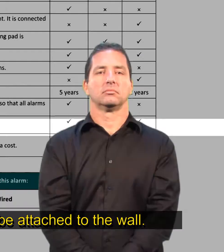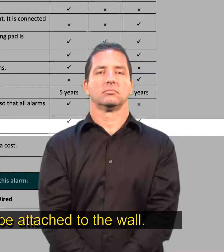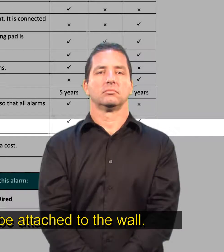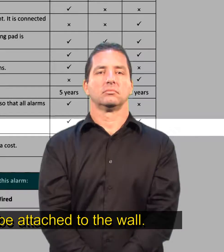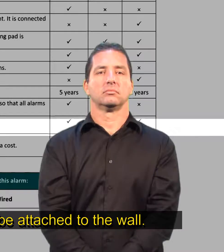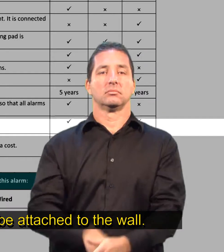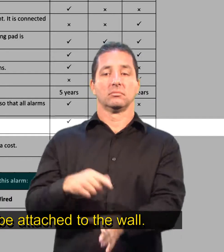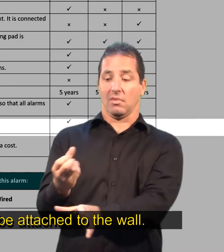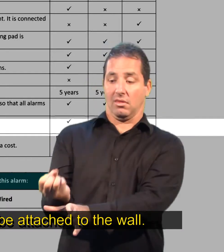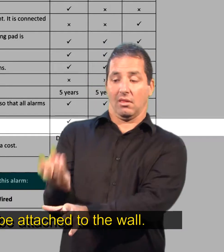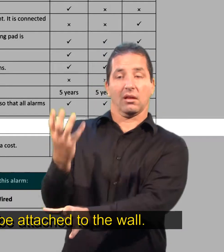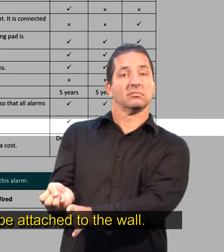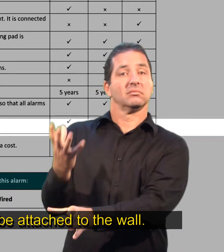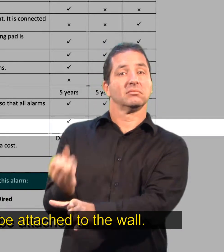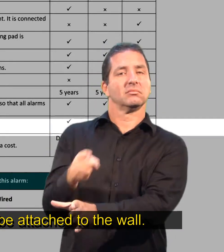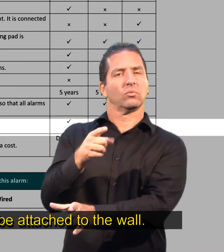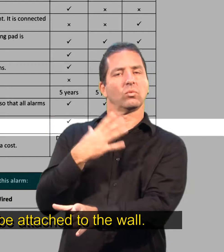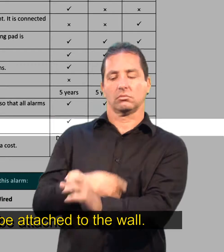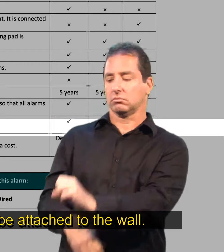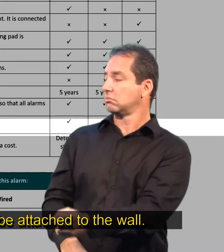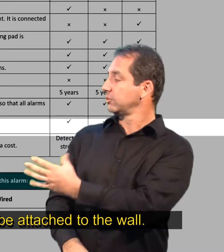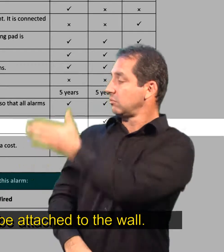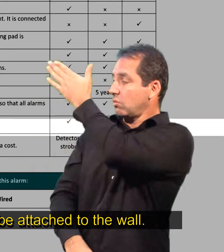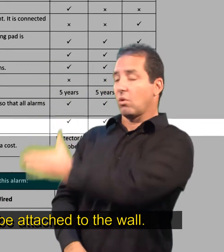The strobe light can be attached to the wall.